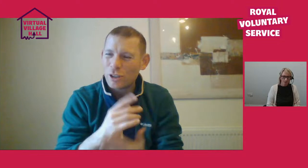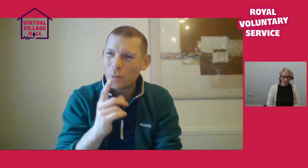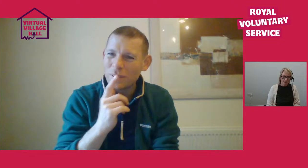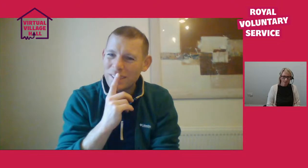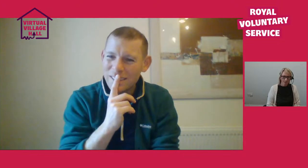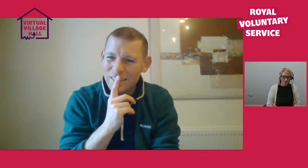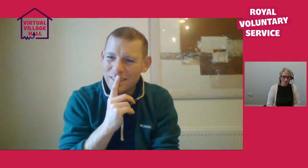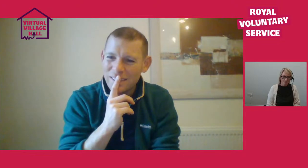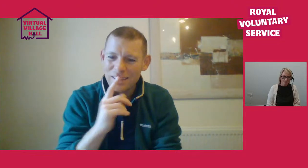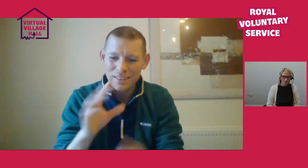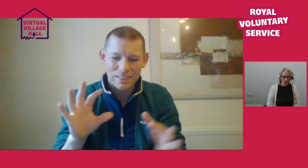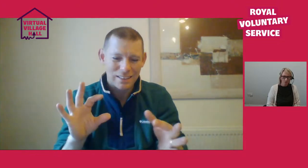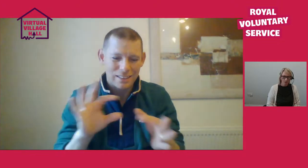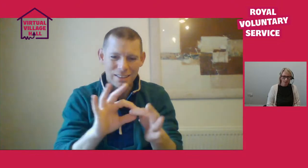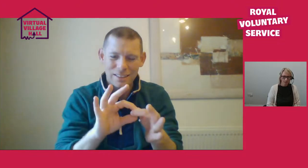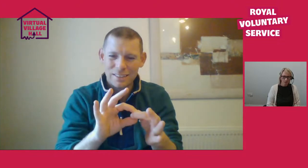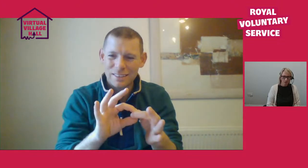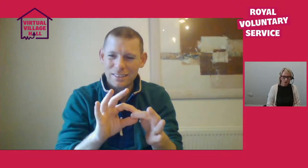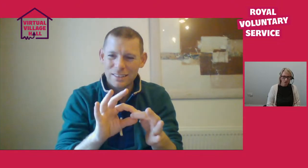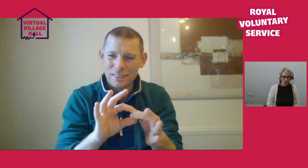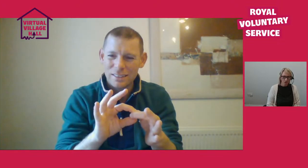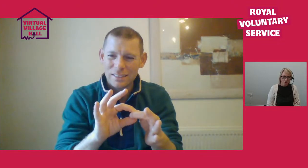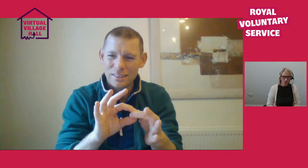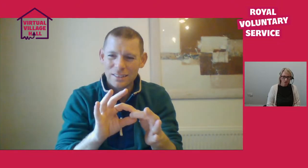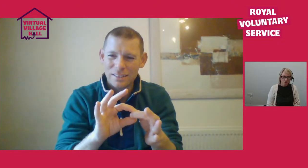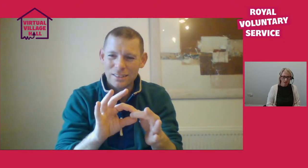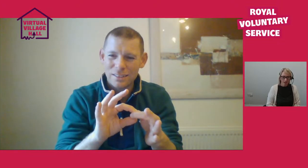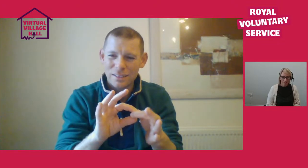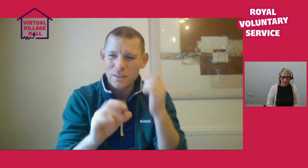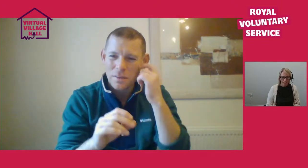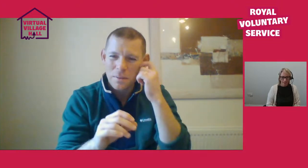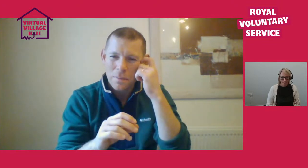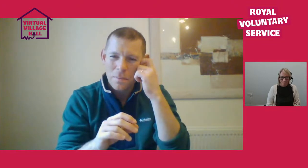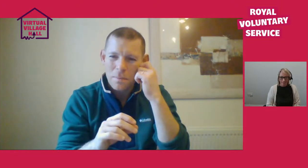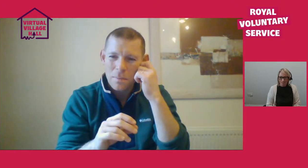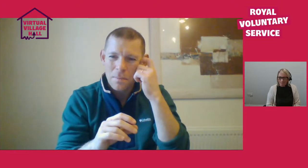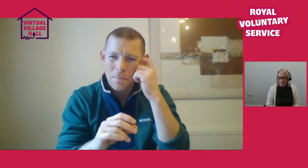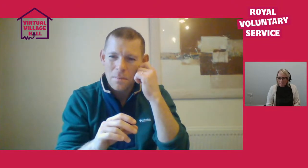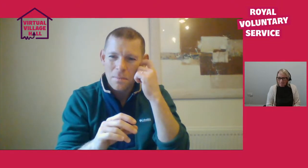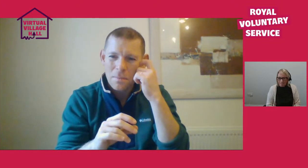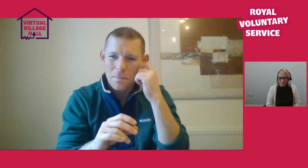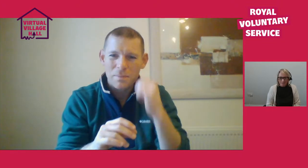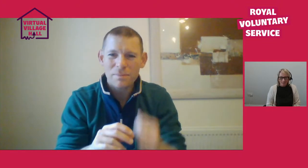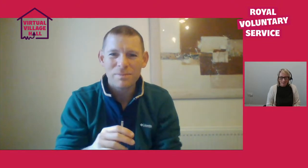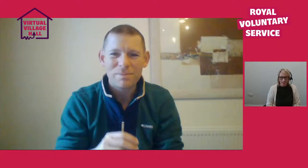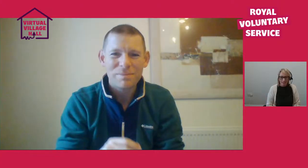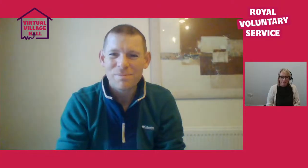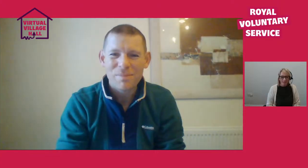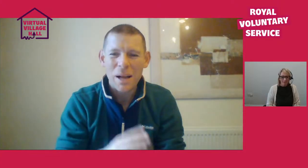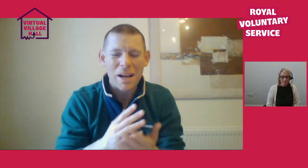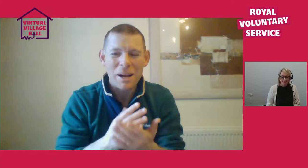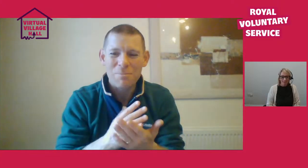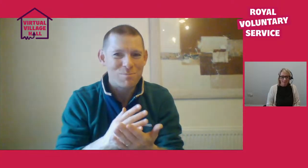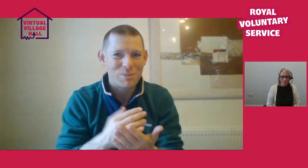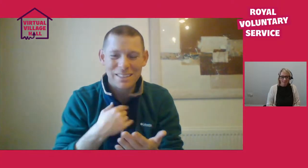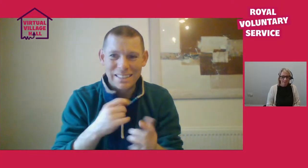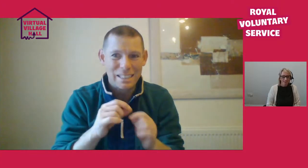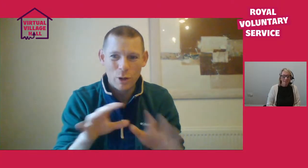Key rings. Not really sure how to sign